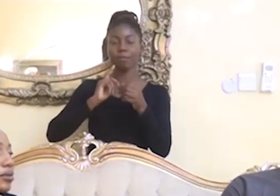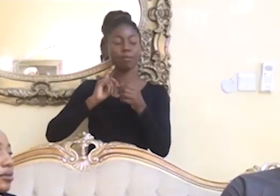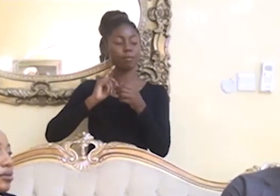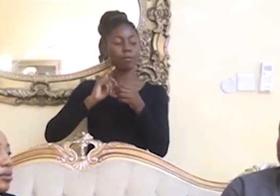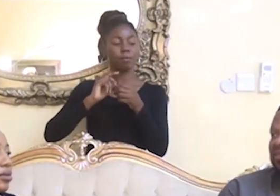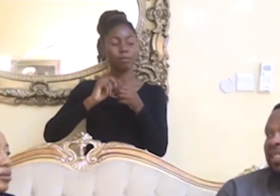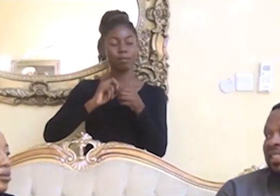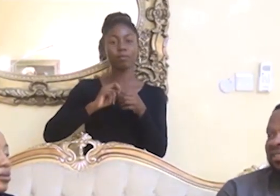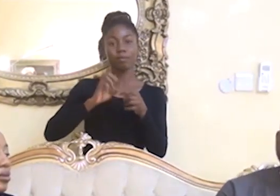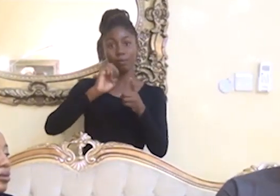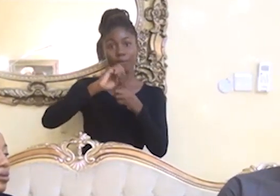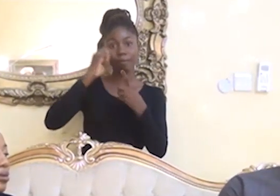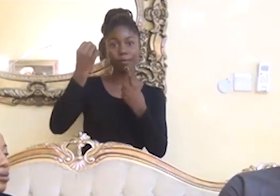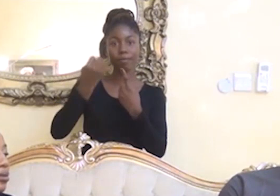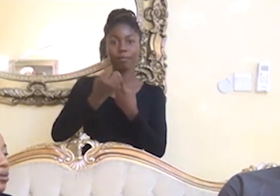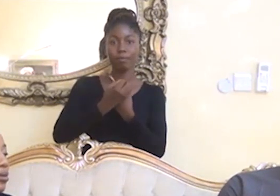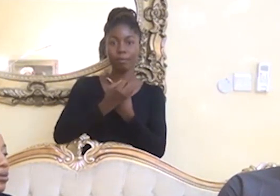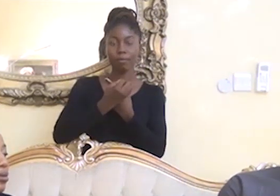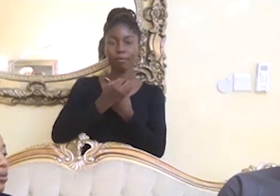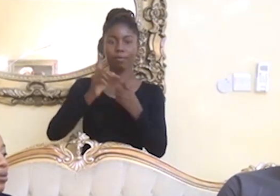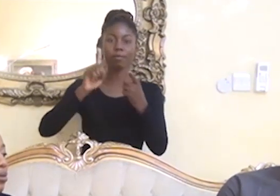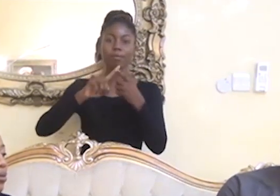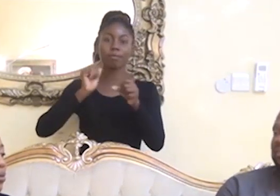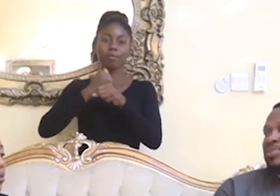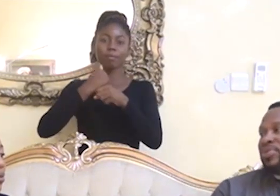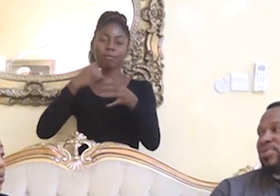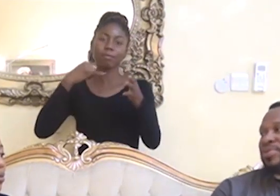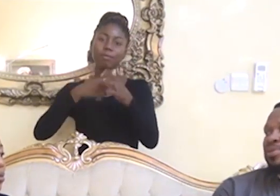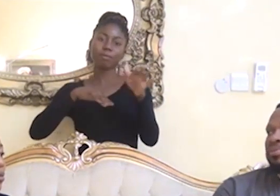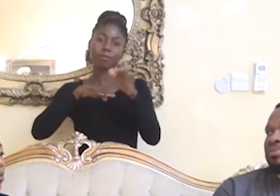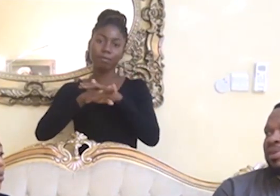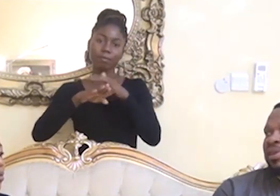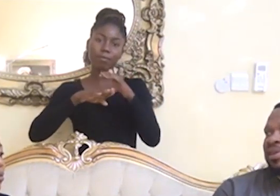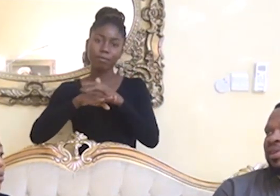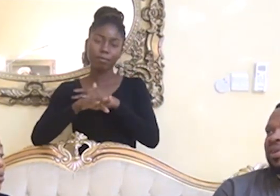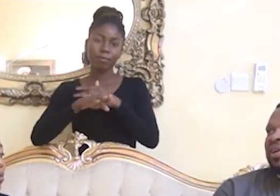or environment to make it accessible to